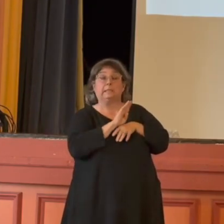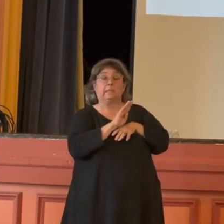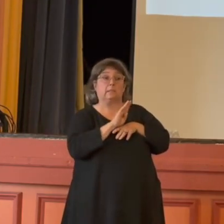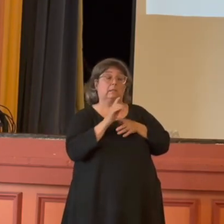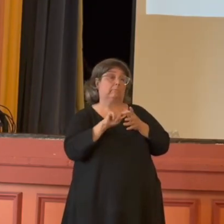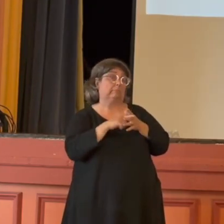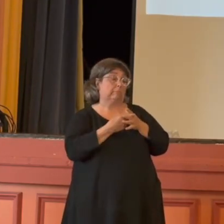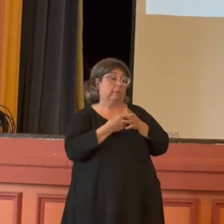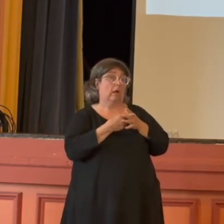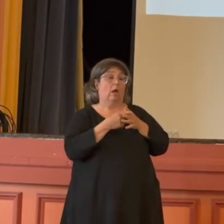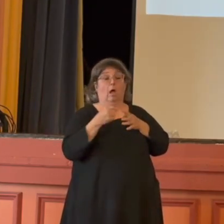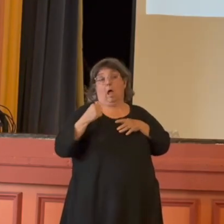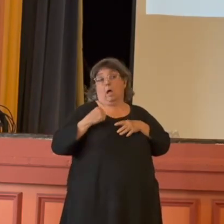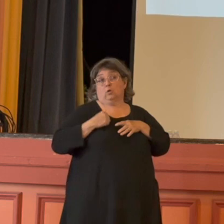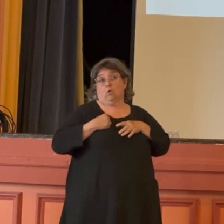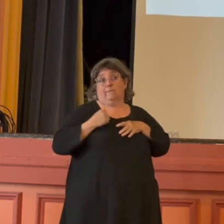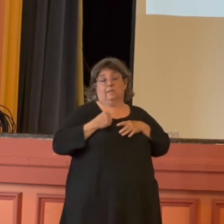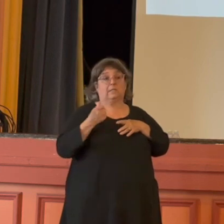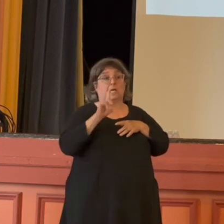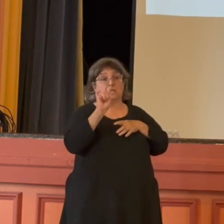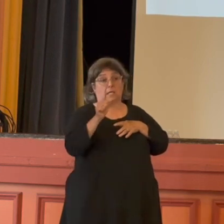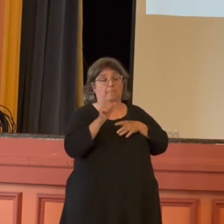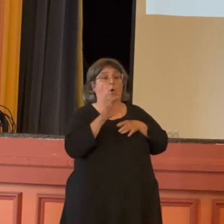enterprises, service disabled, veteran-owned businesses,